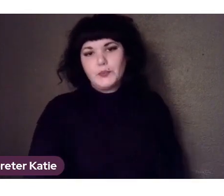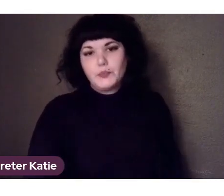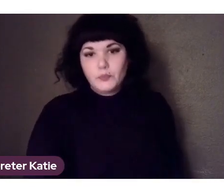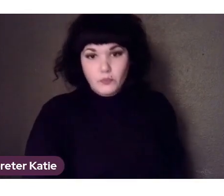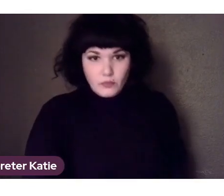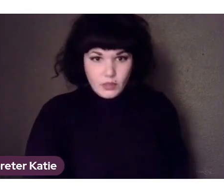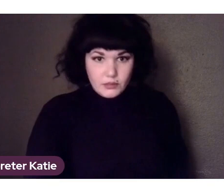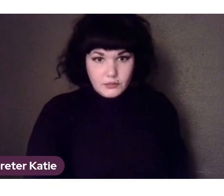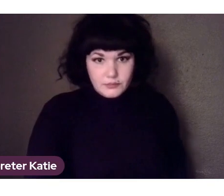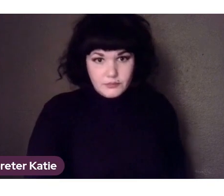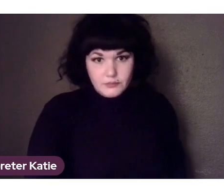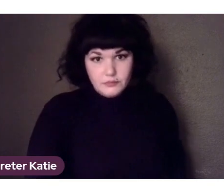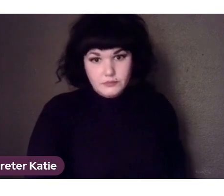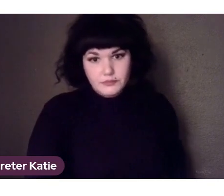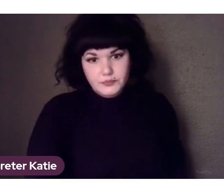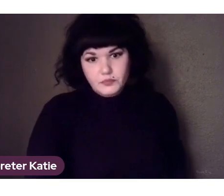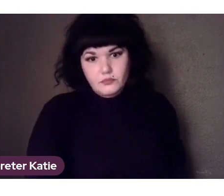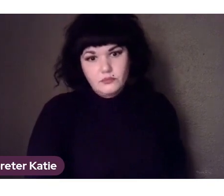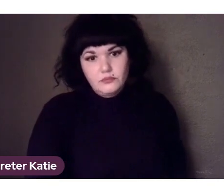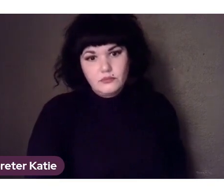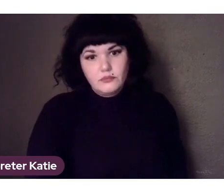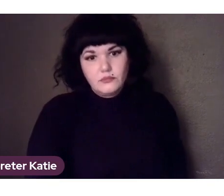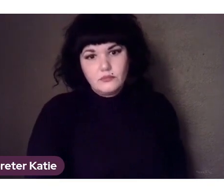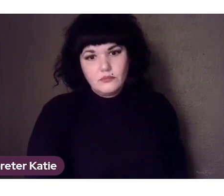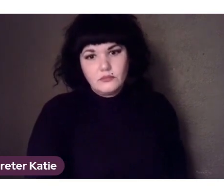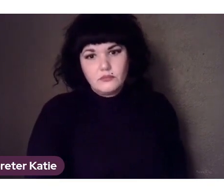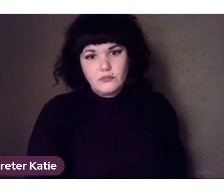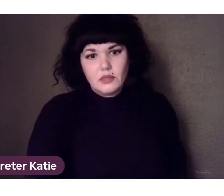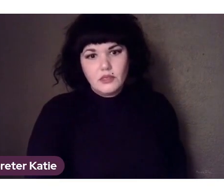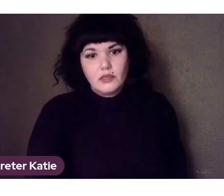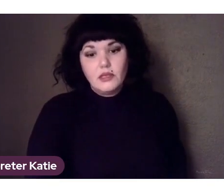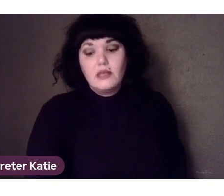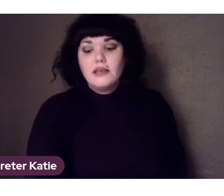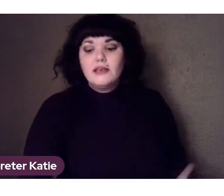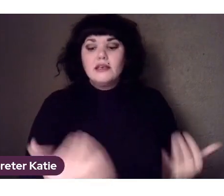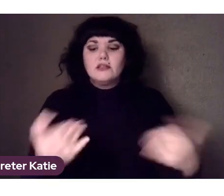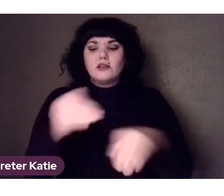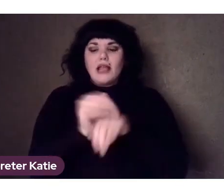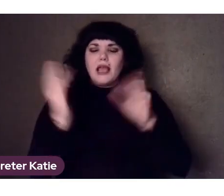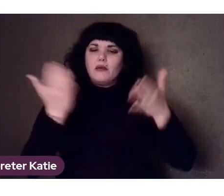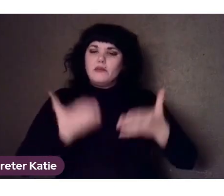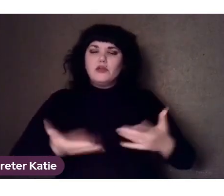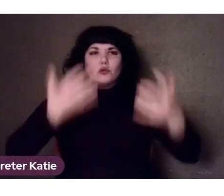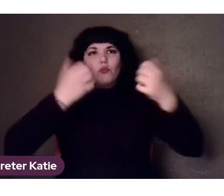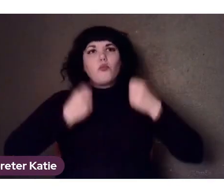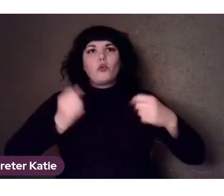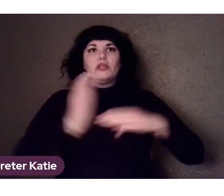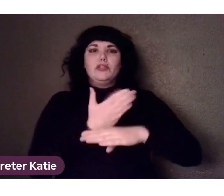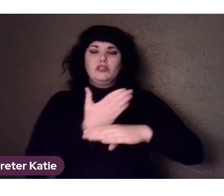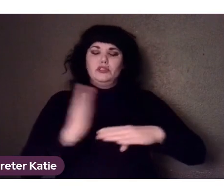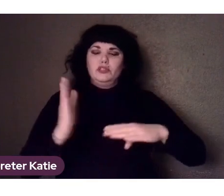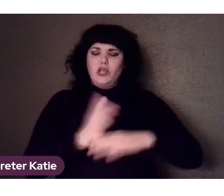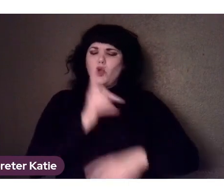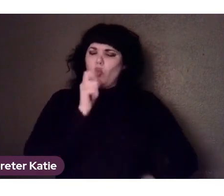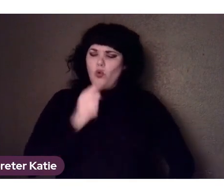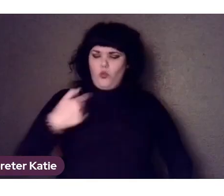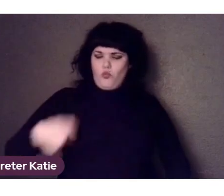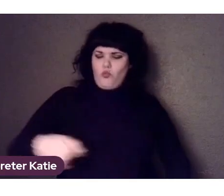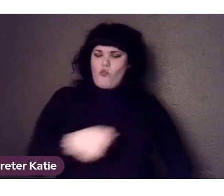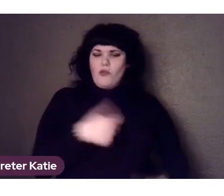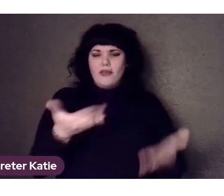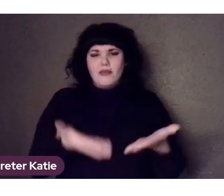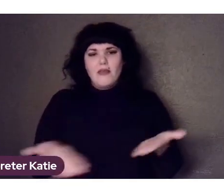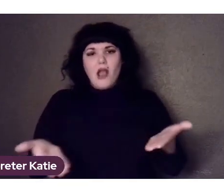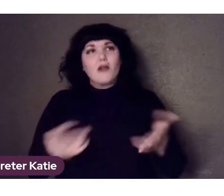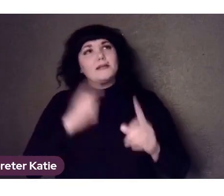So tonight I am here to boldly share who we are and what we are becoming at the Firecracker Foundation. I